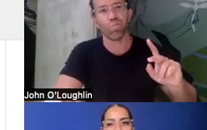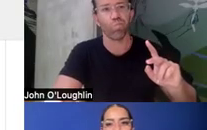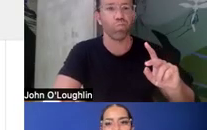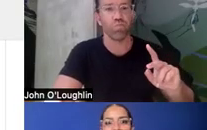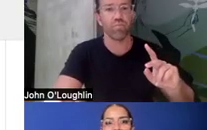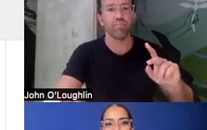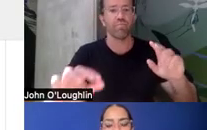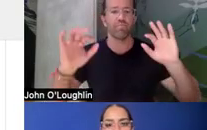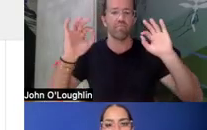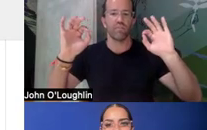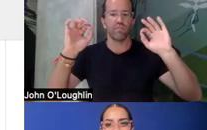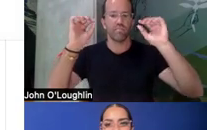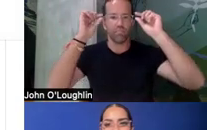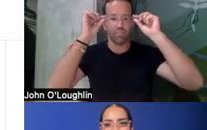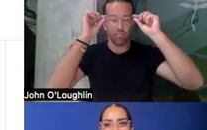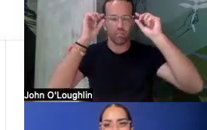Okay.